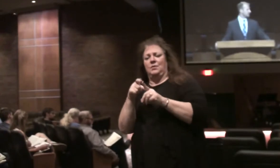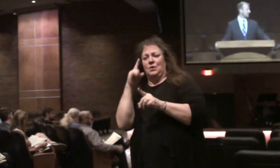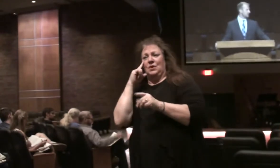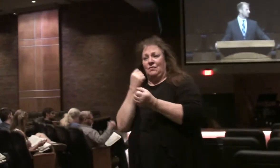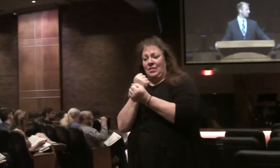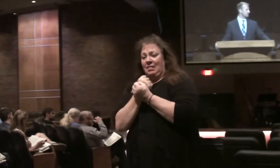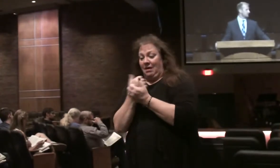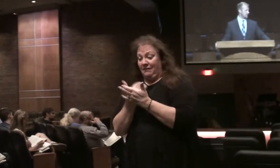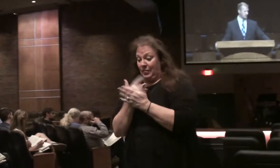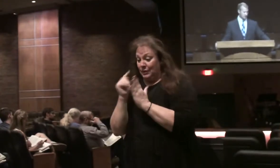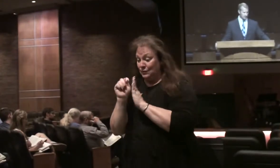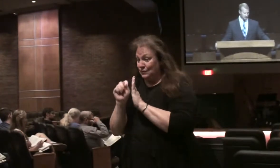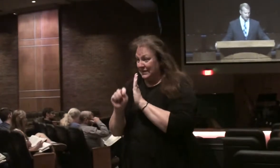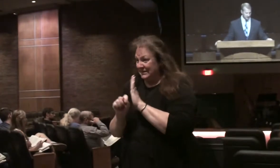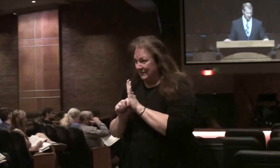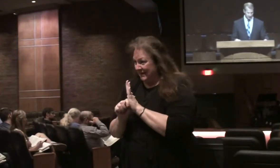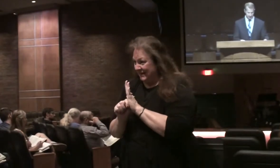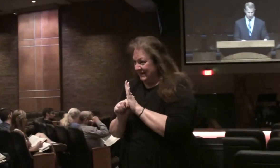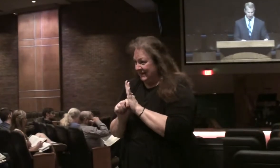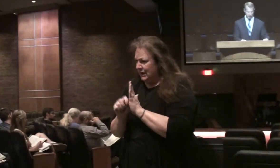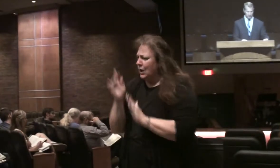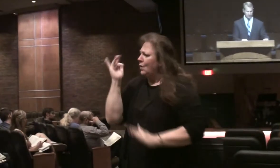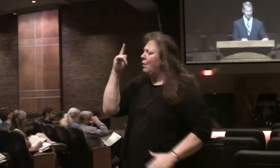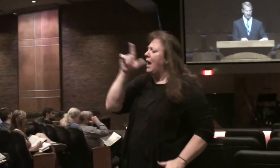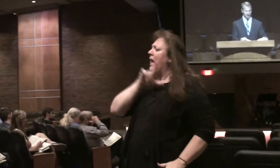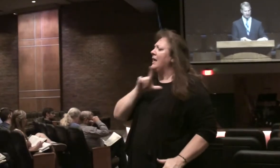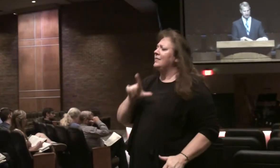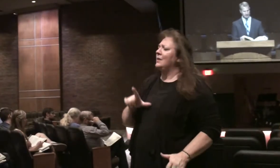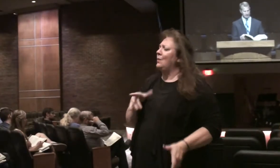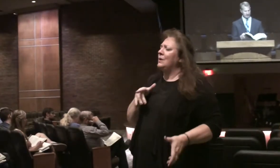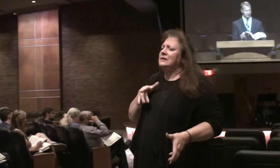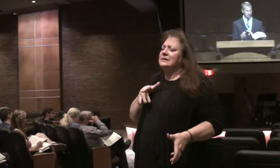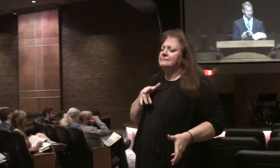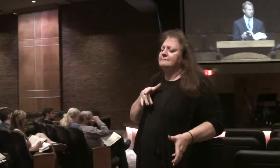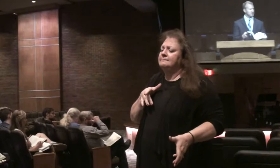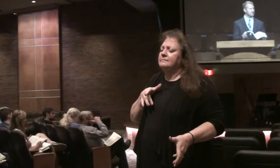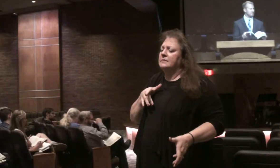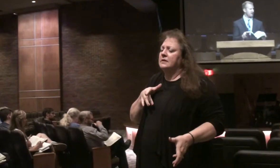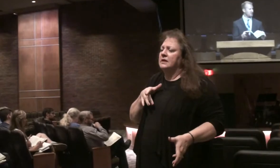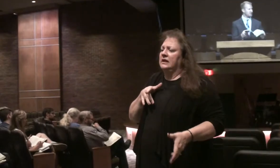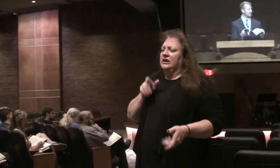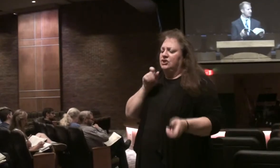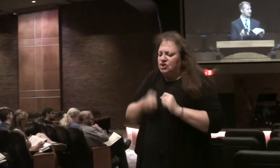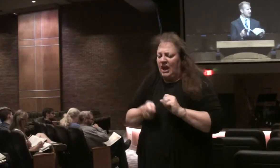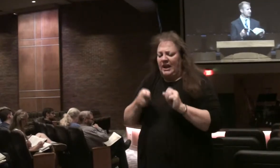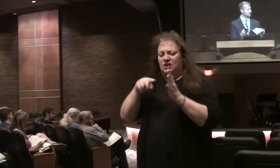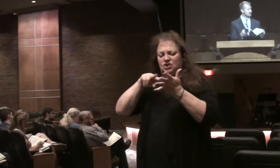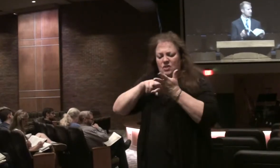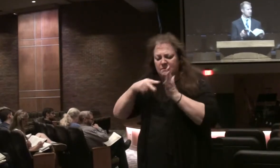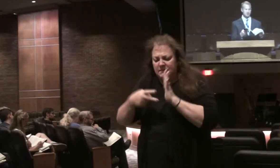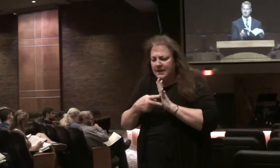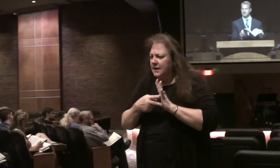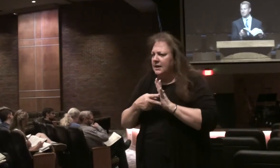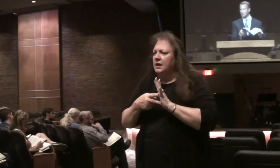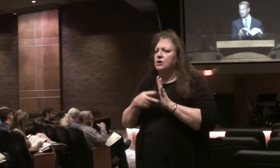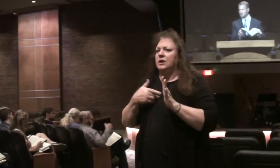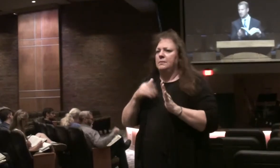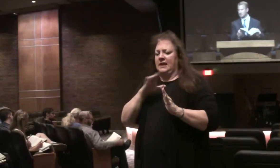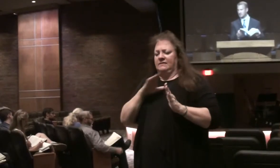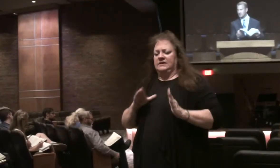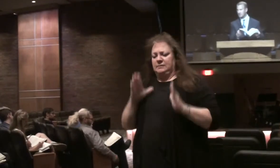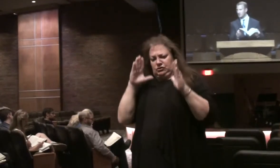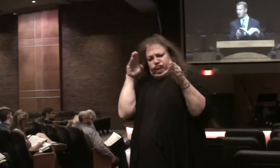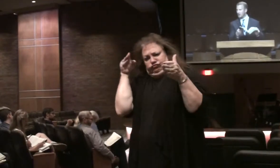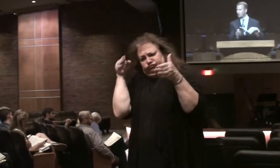New Testament. Seemingly because the Lord wants to not completely redefine, but give a special Christian focus,